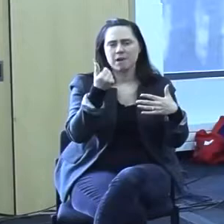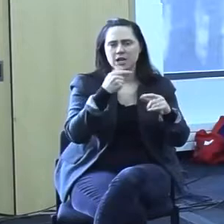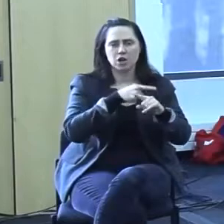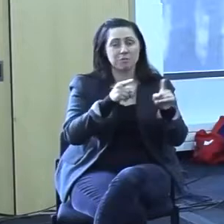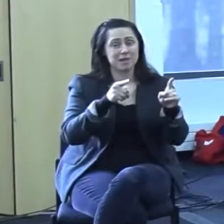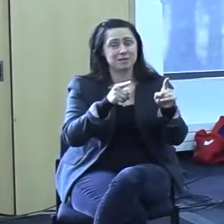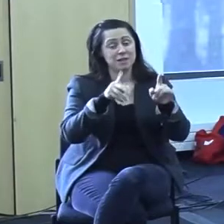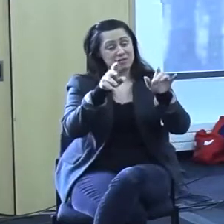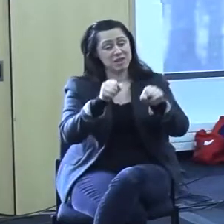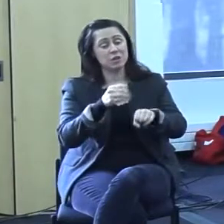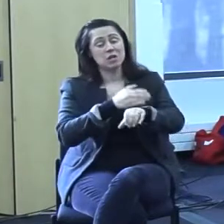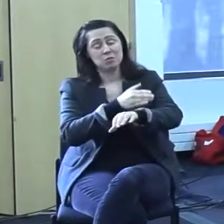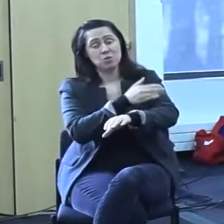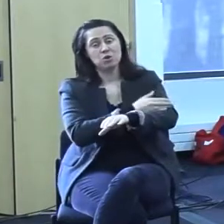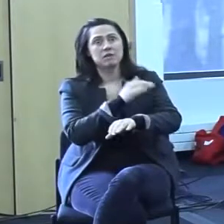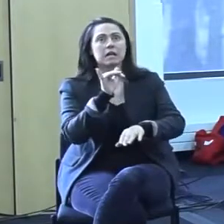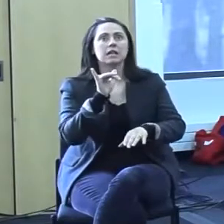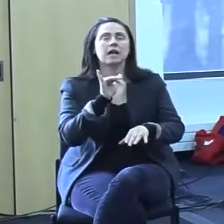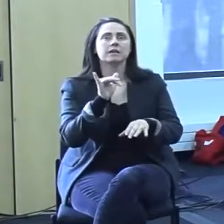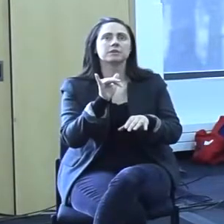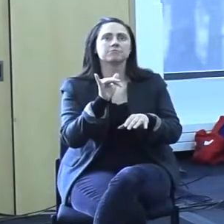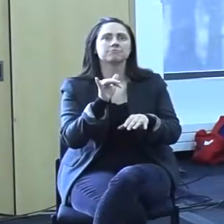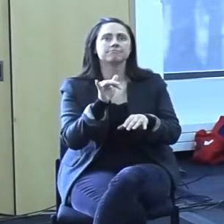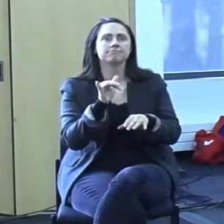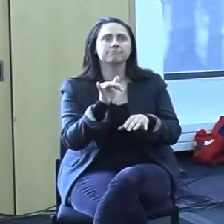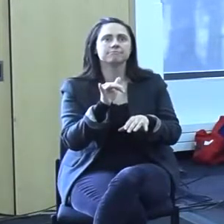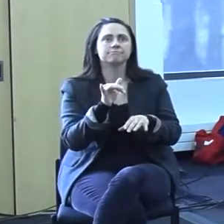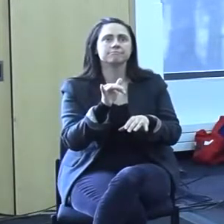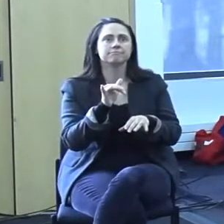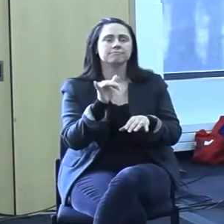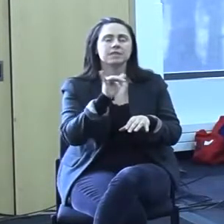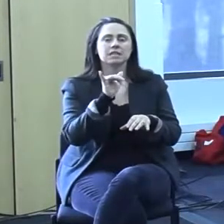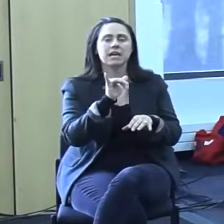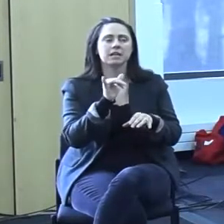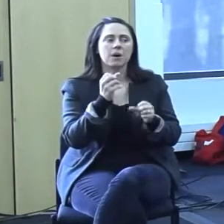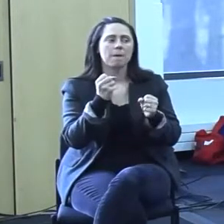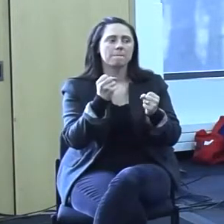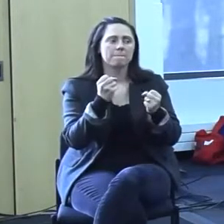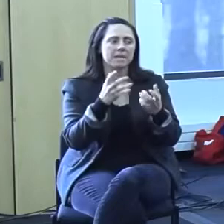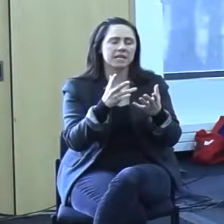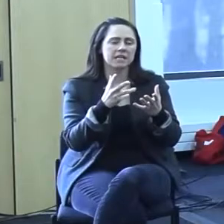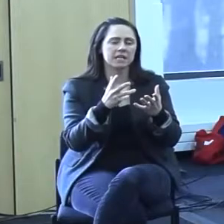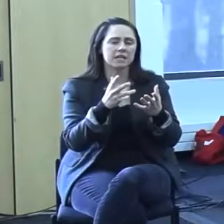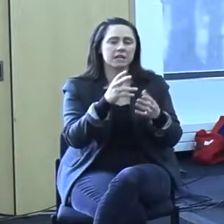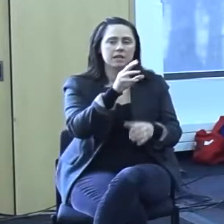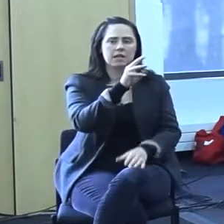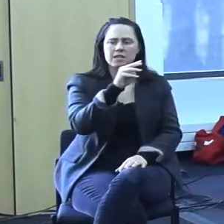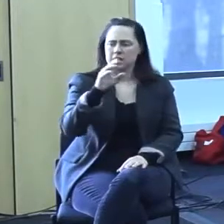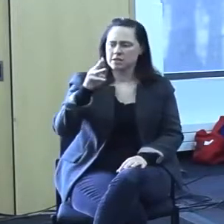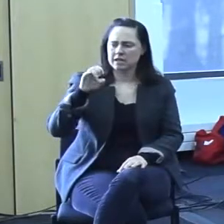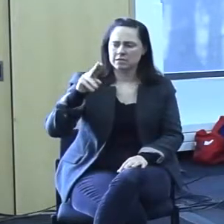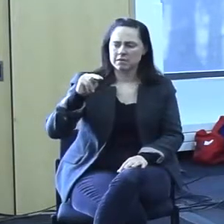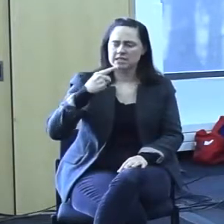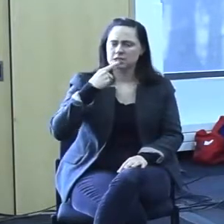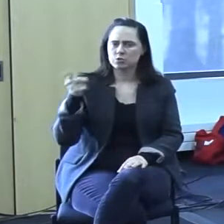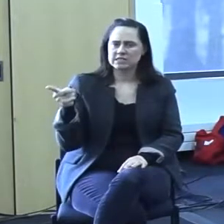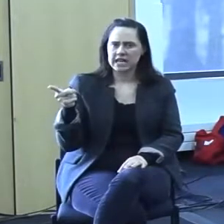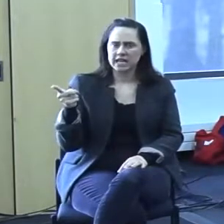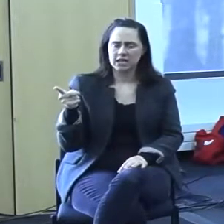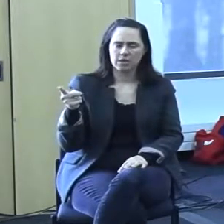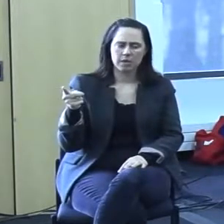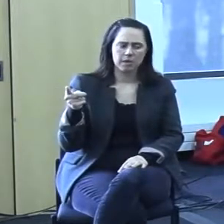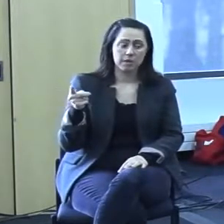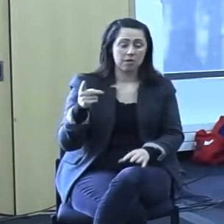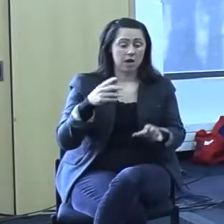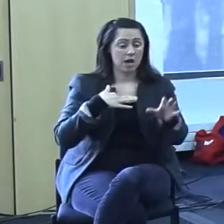they could improve. Like um, like me, Mason was saying,